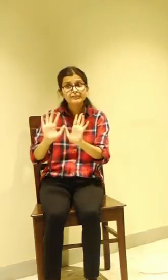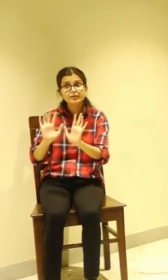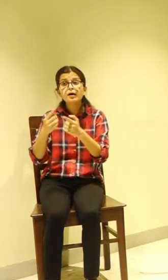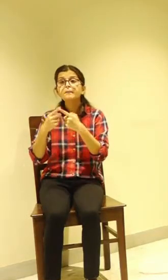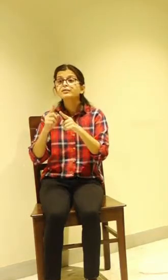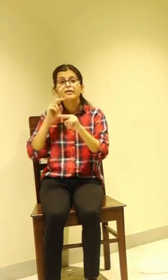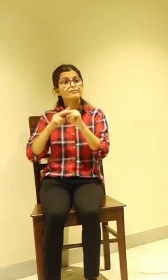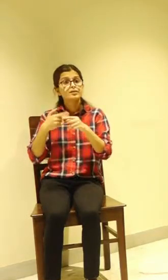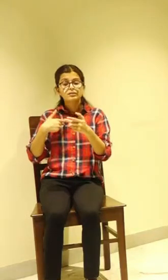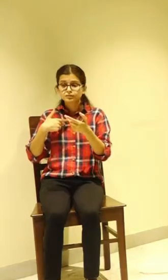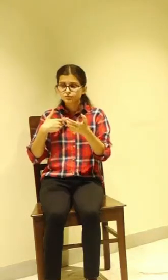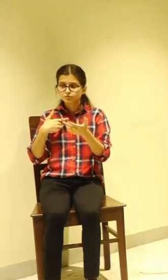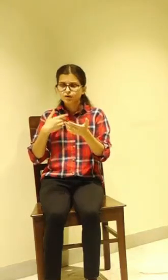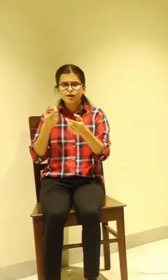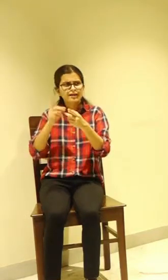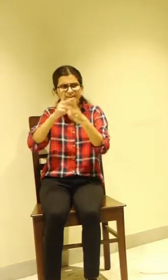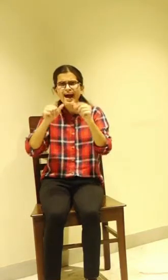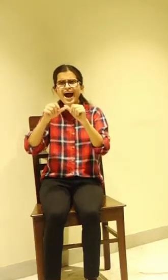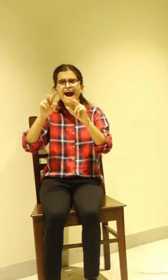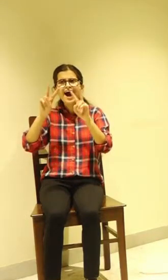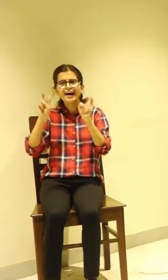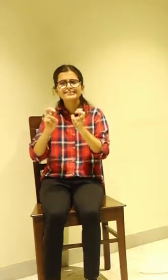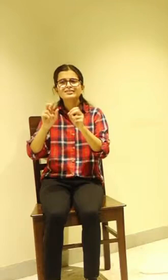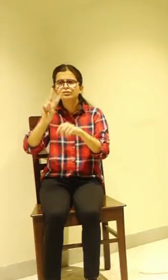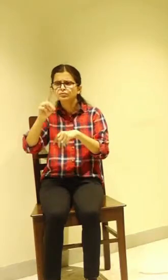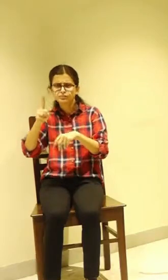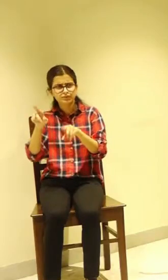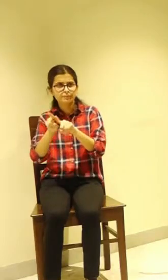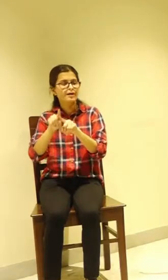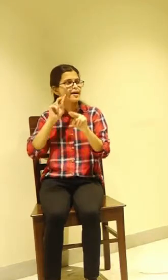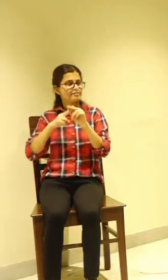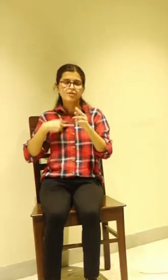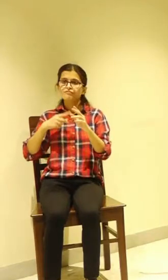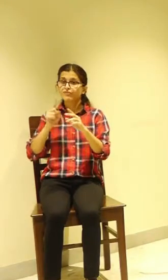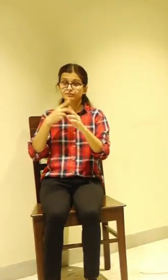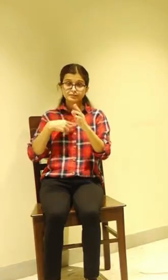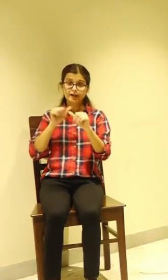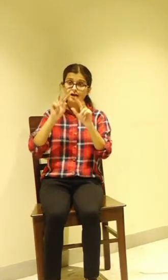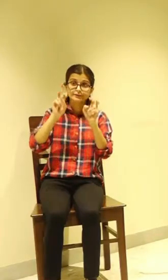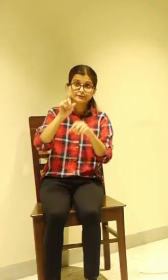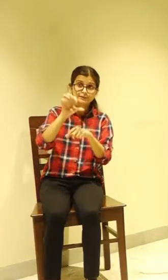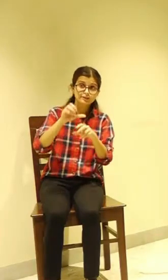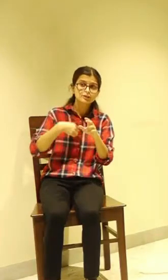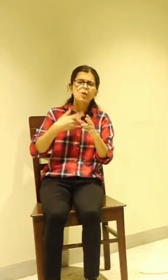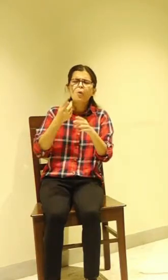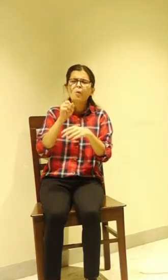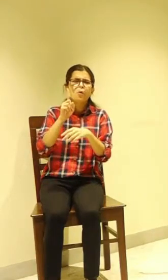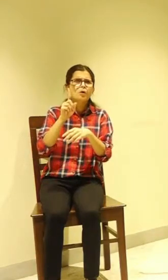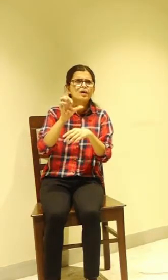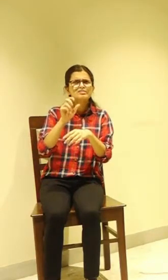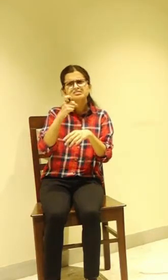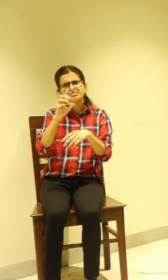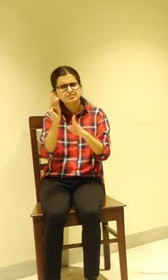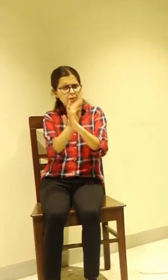couldn't locate it within the text of Article 21, what happened was that you started reading it with Article 19. So post 1970, R.C. Cooper,